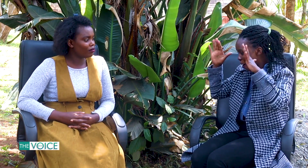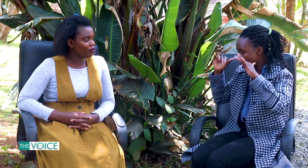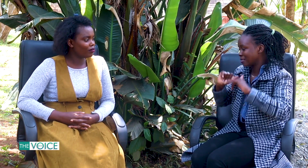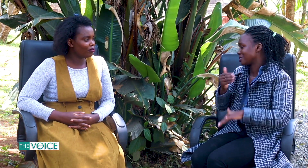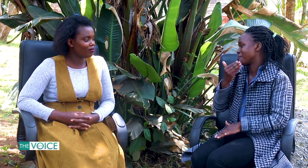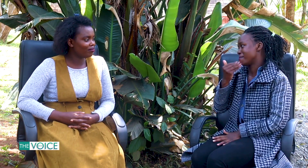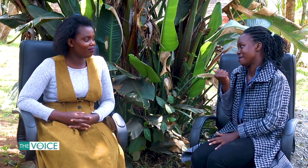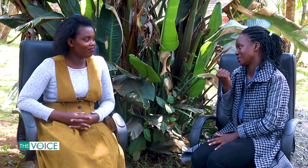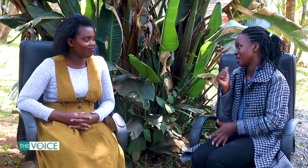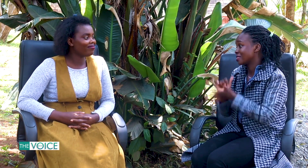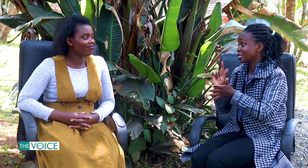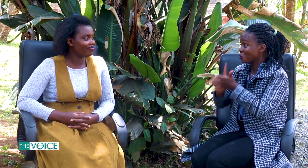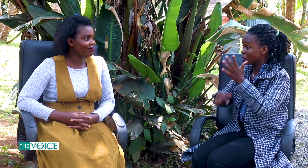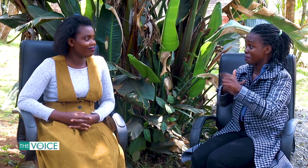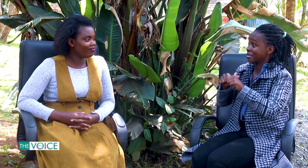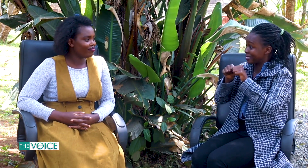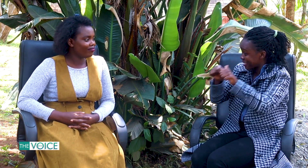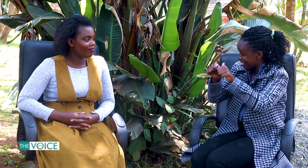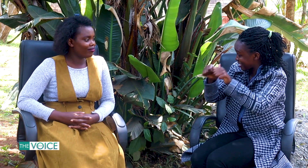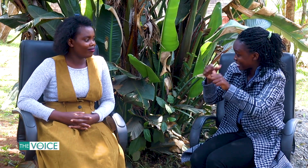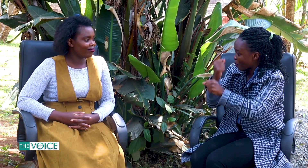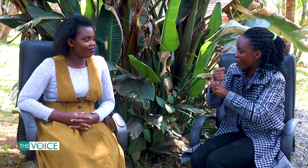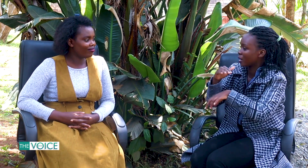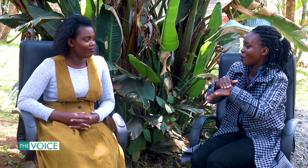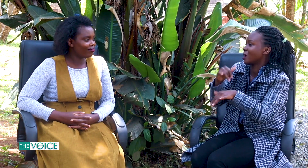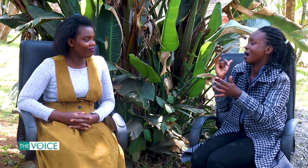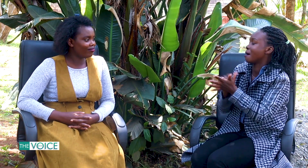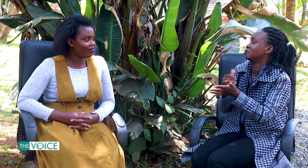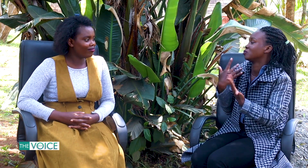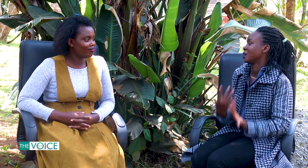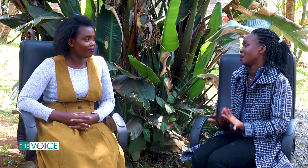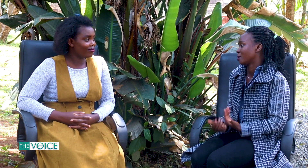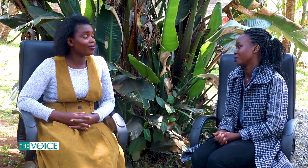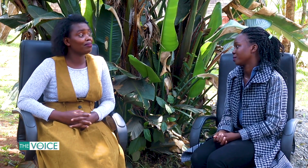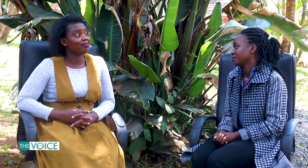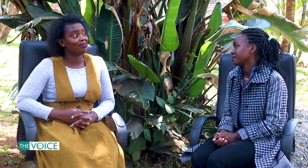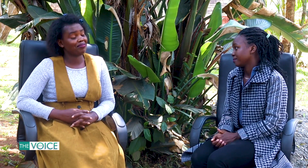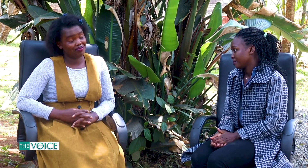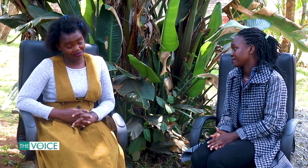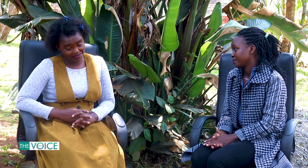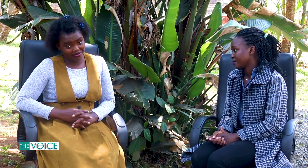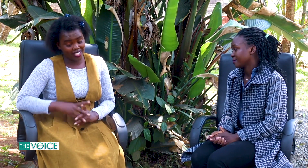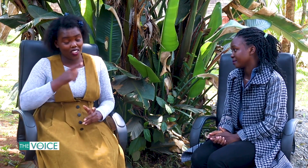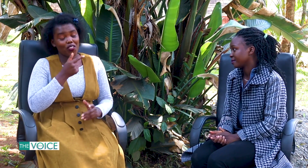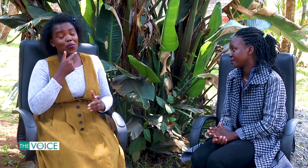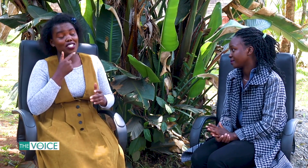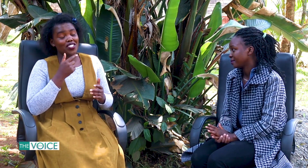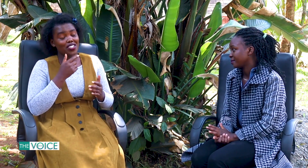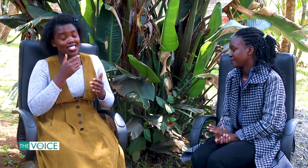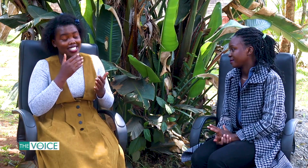bigger challenges. So for me, I'll say awareness creation is very, very important, and that is why I really continue with my job, and that's